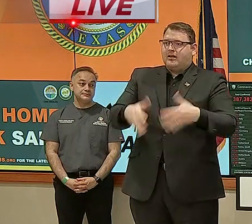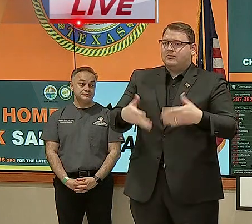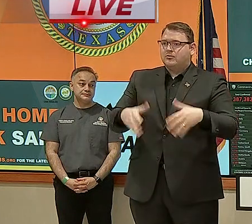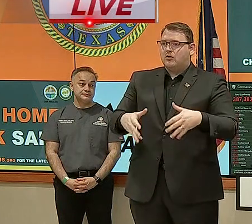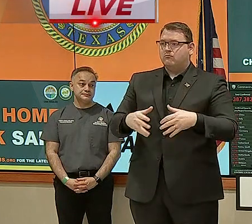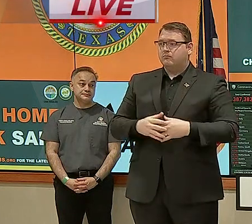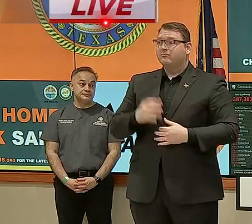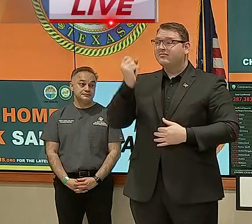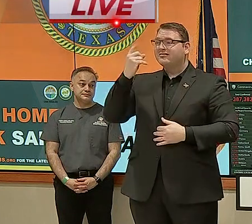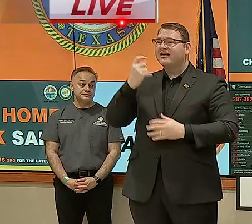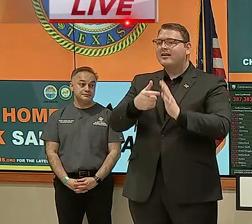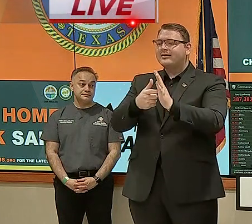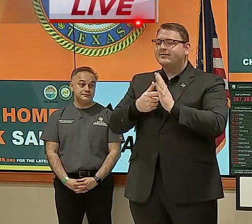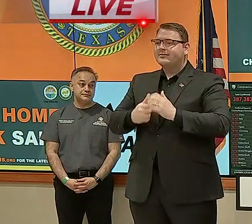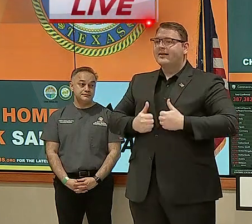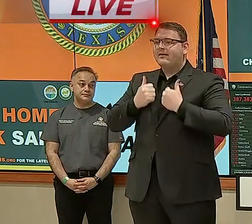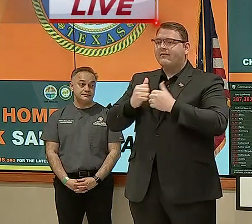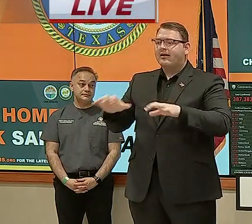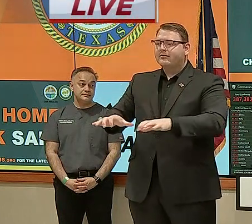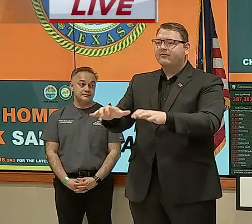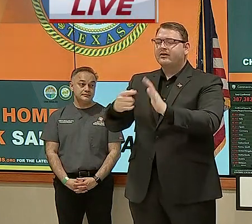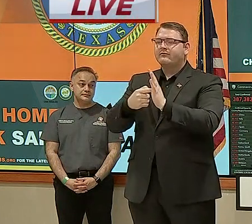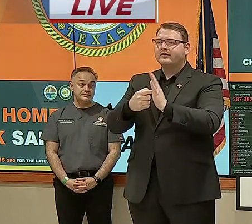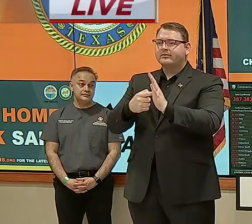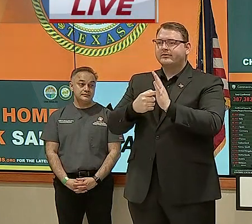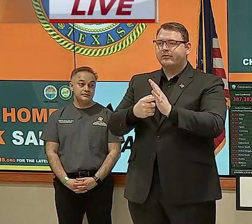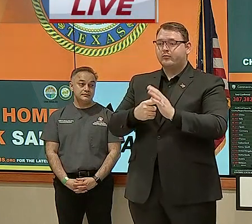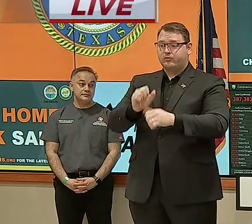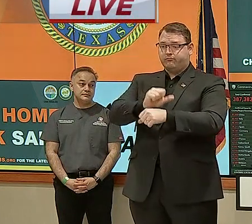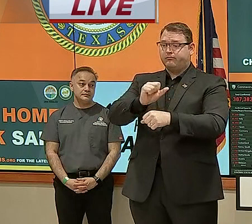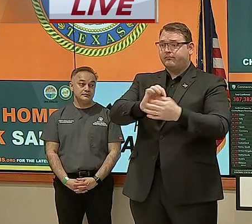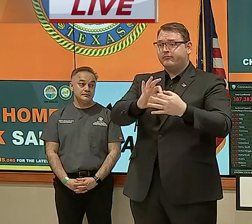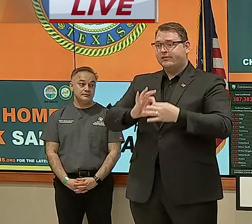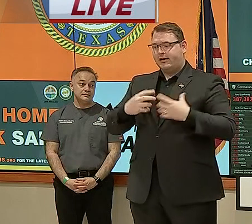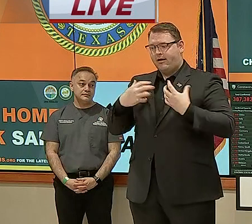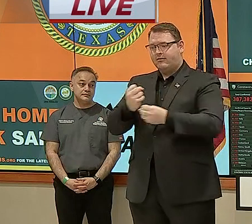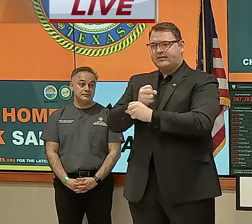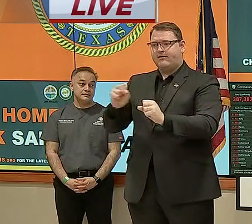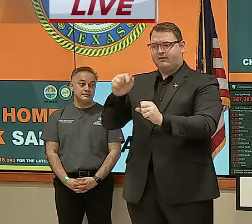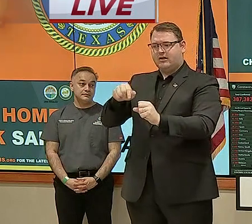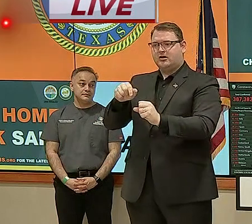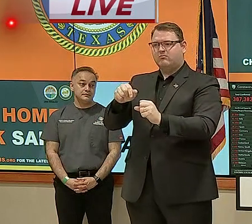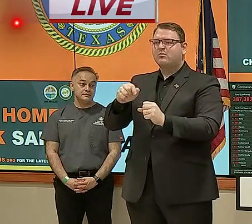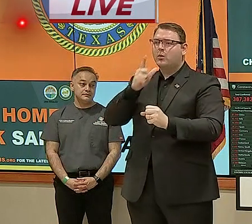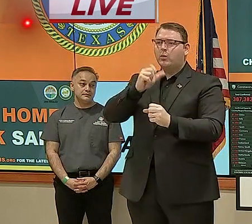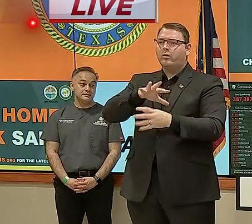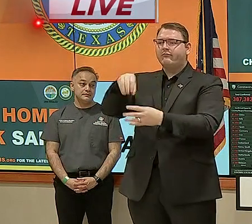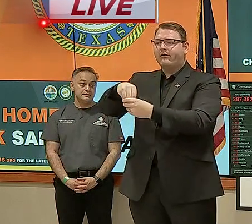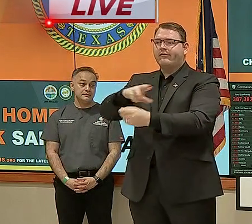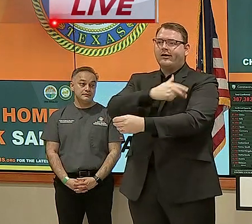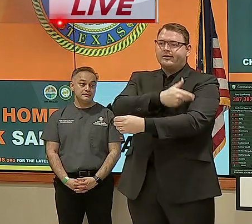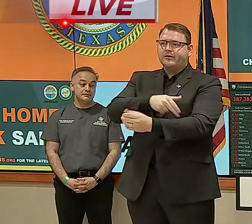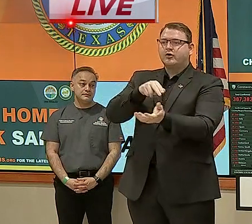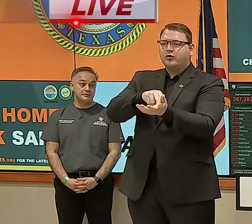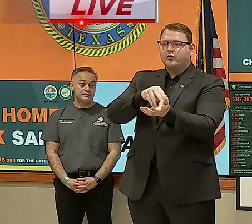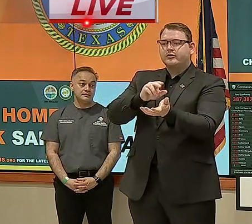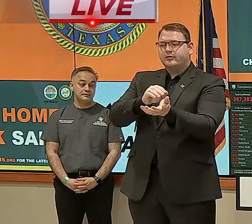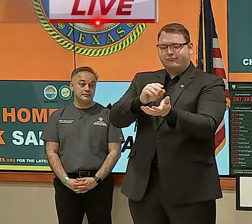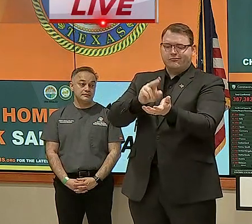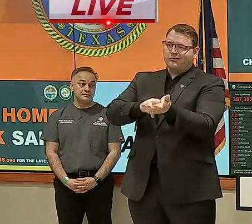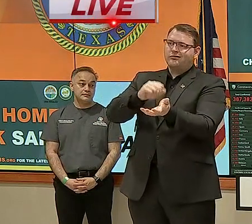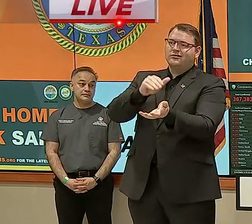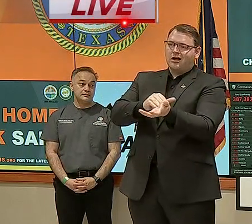of the community. And that includes, of course, tasks essential to health and safety, so medical professionals needing to